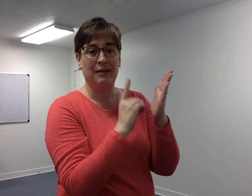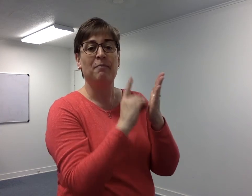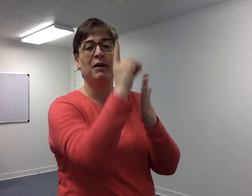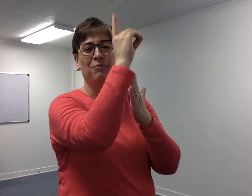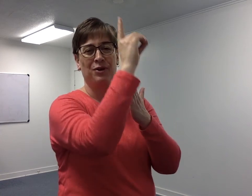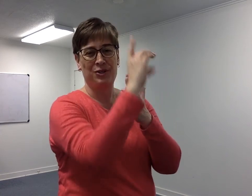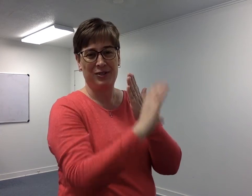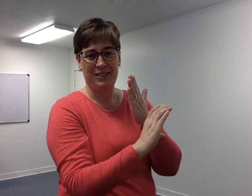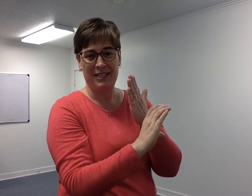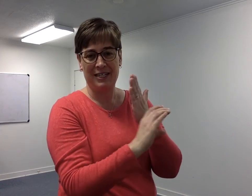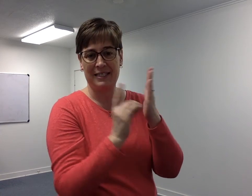but I'm pretty sure it's D and a C.